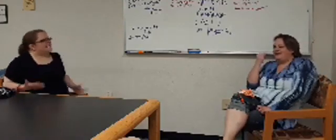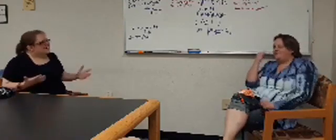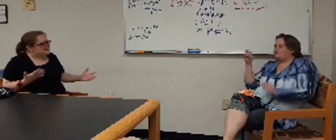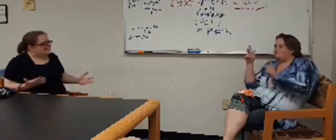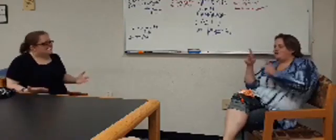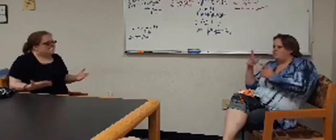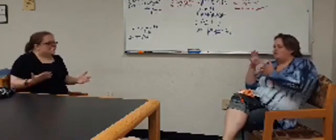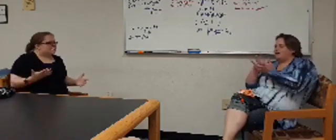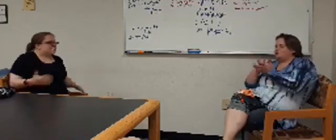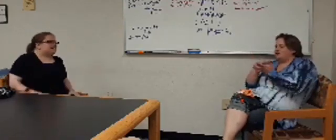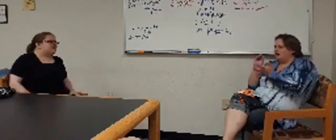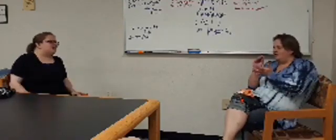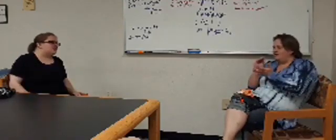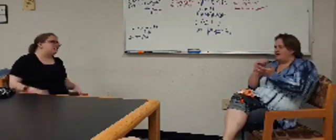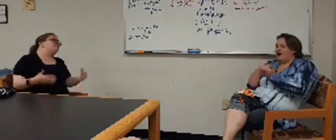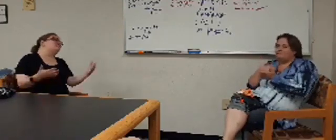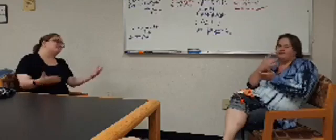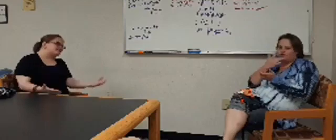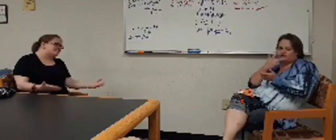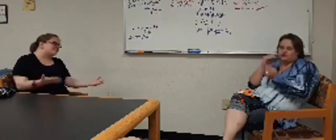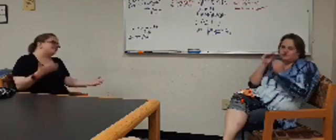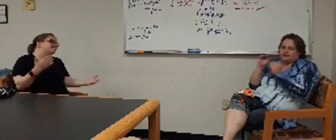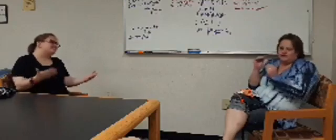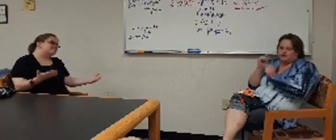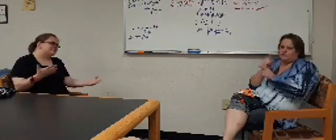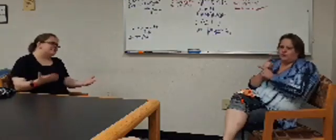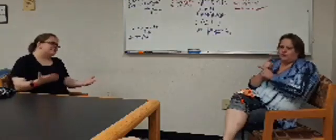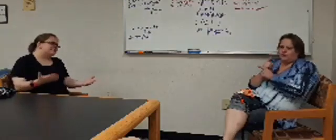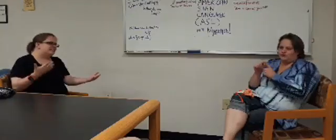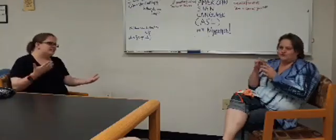the person wants to learn, I Yes. prefer to teach the right words down.